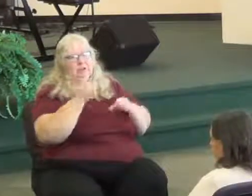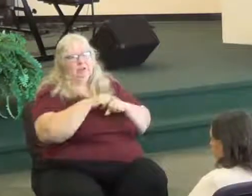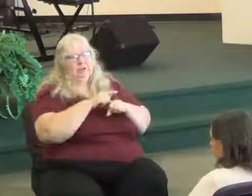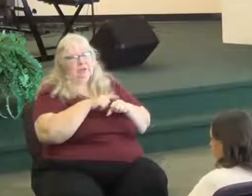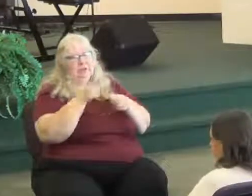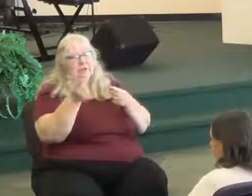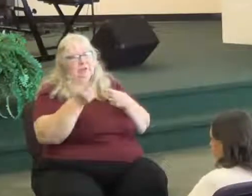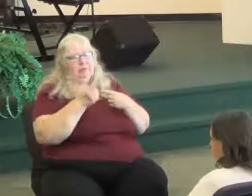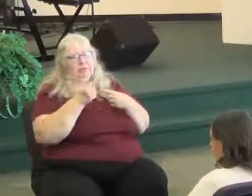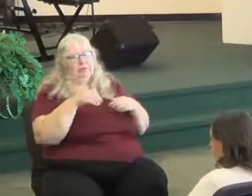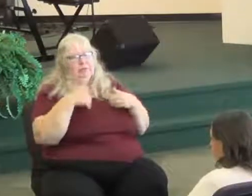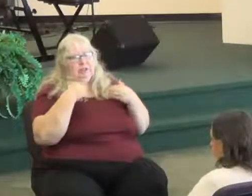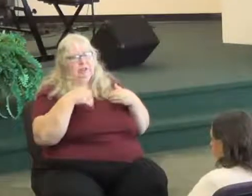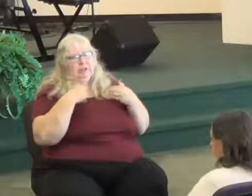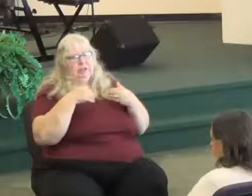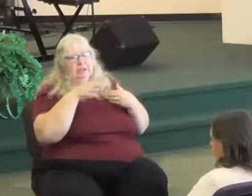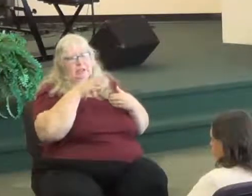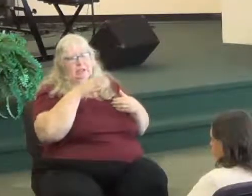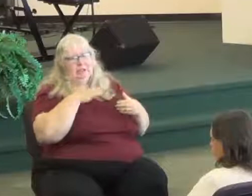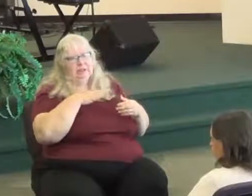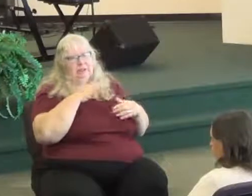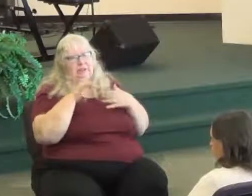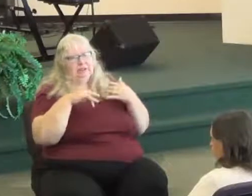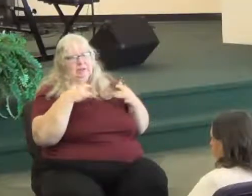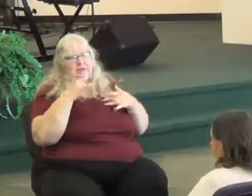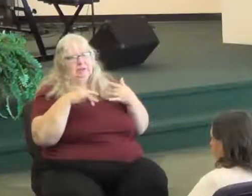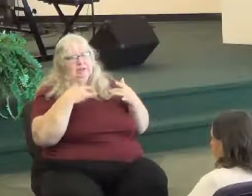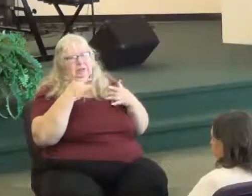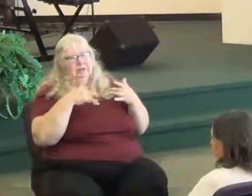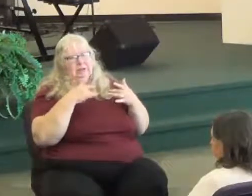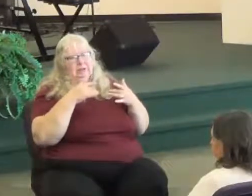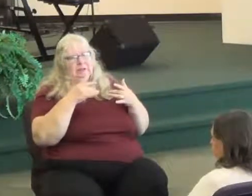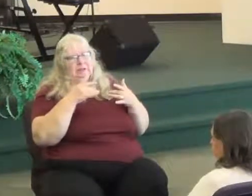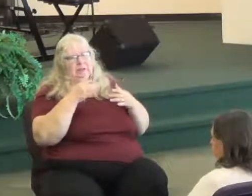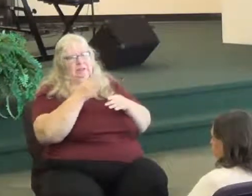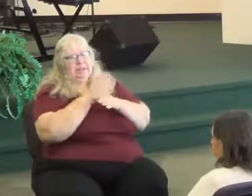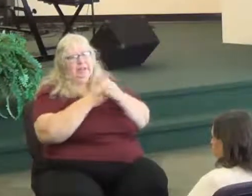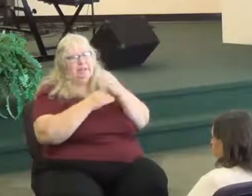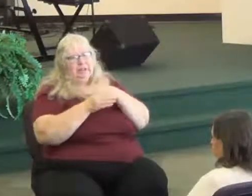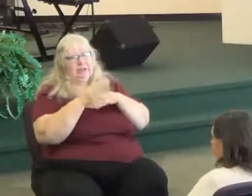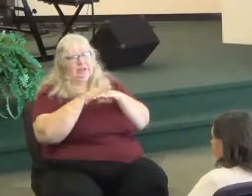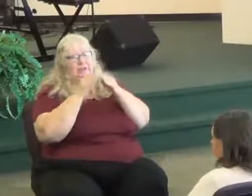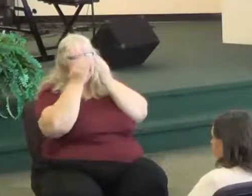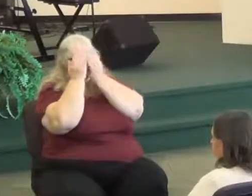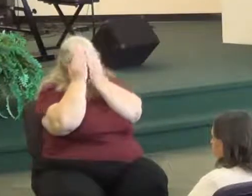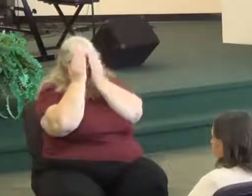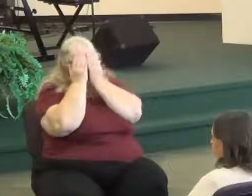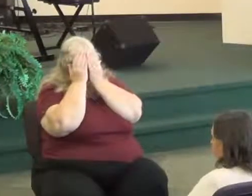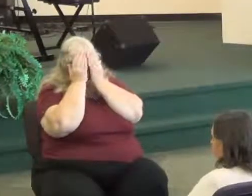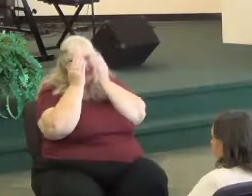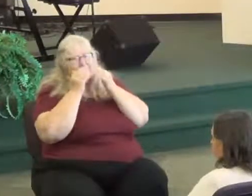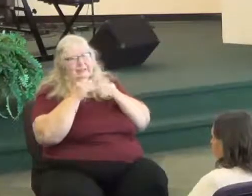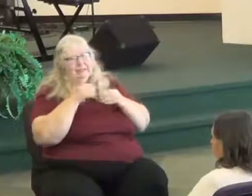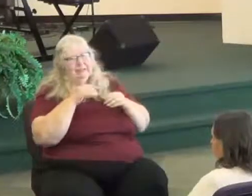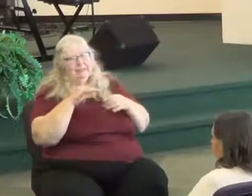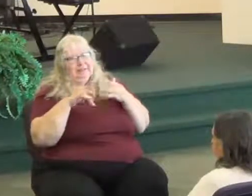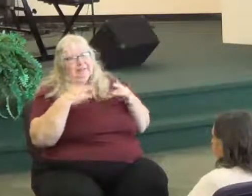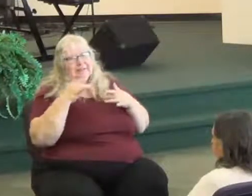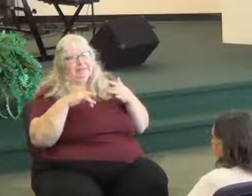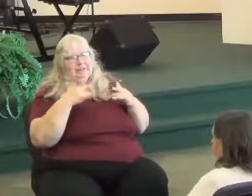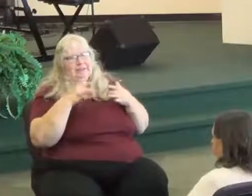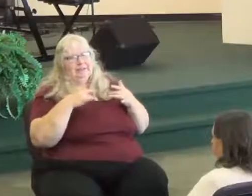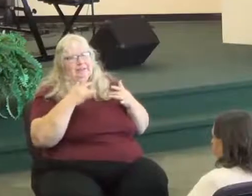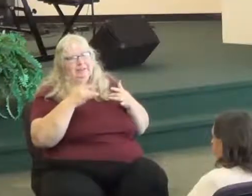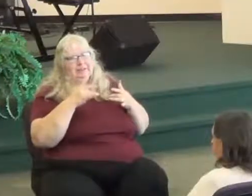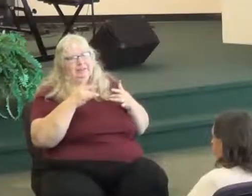and the young lady is getting really excited. You see her put her hands over her face. She's so excited. He gets down on one knee, and she's getting